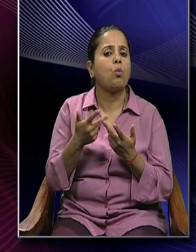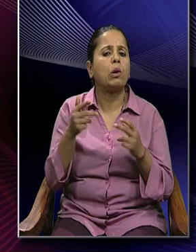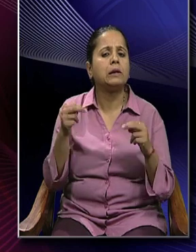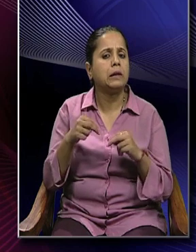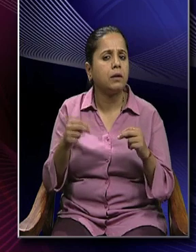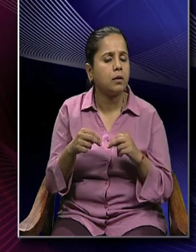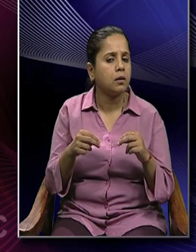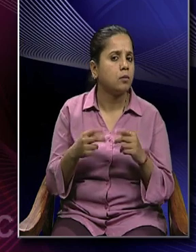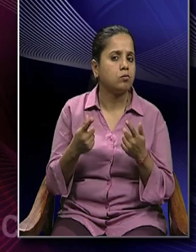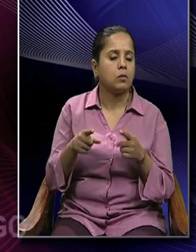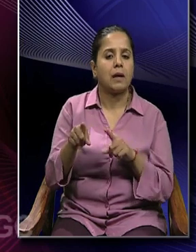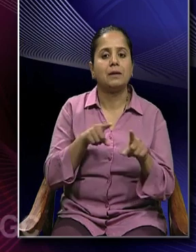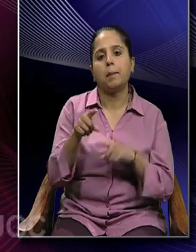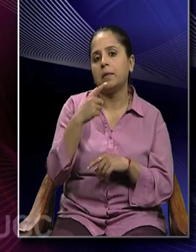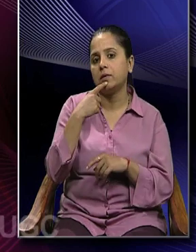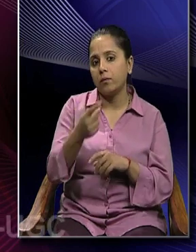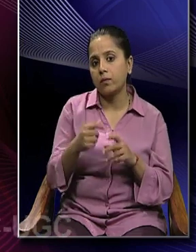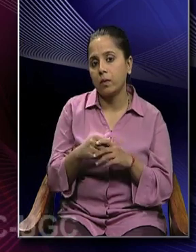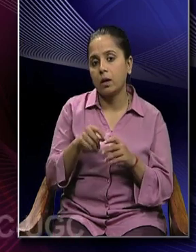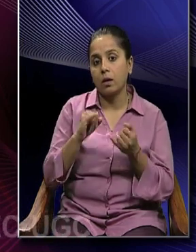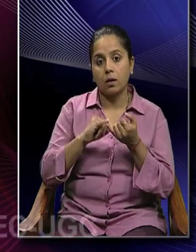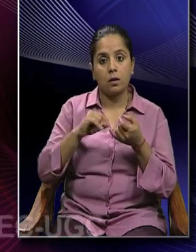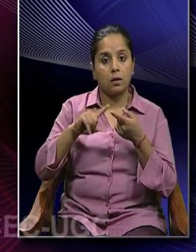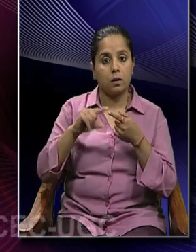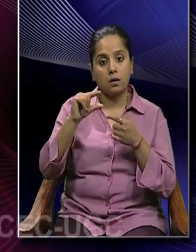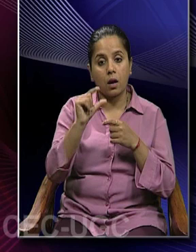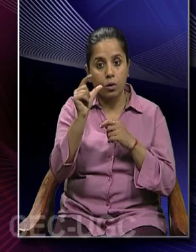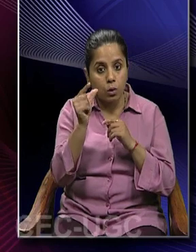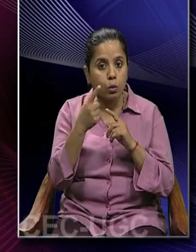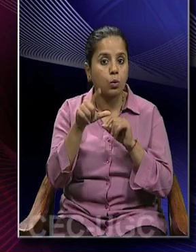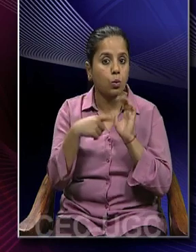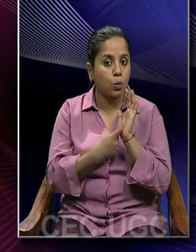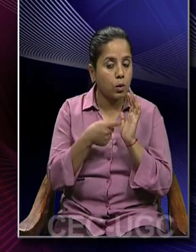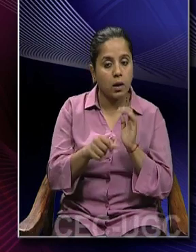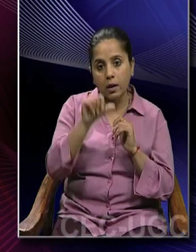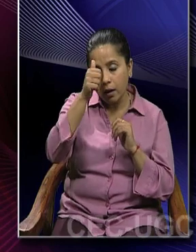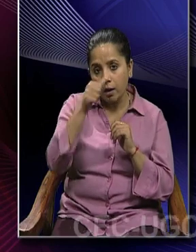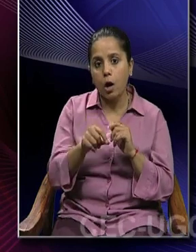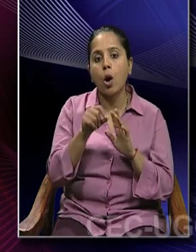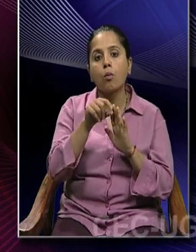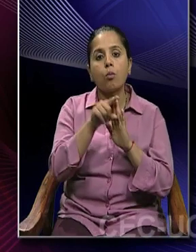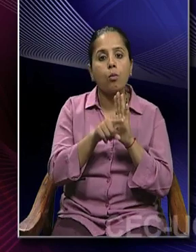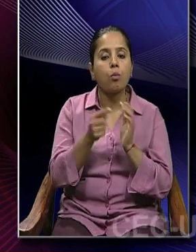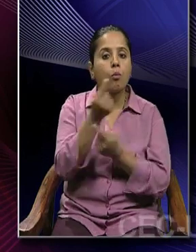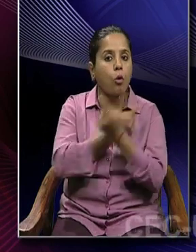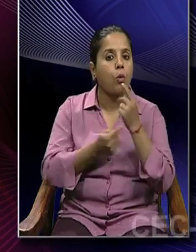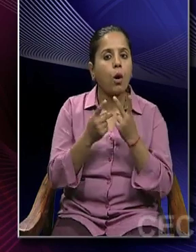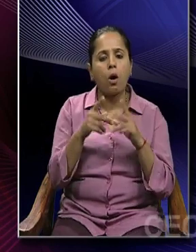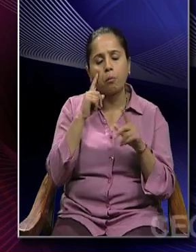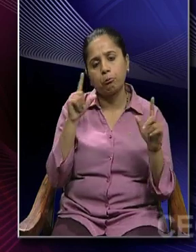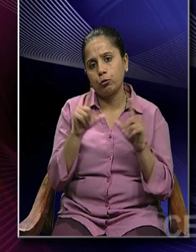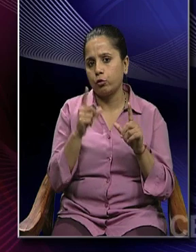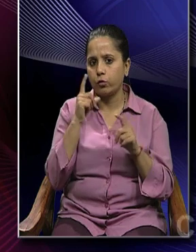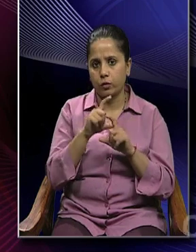need in that sense, that how the secular character of the Indian polity was evident